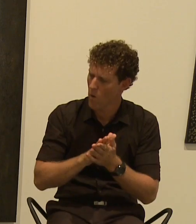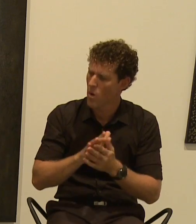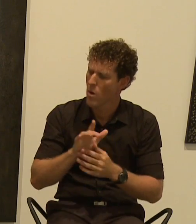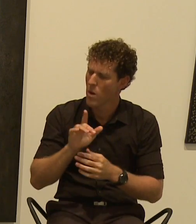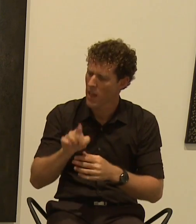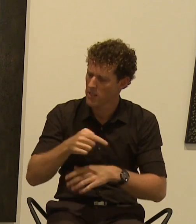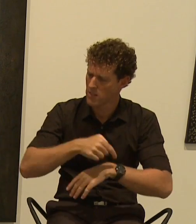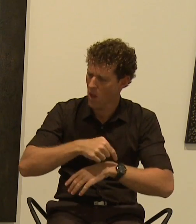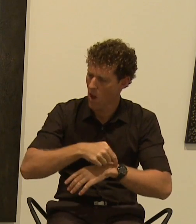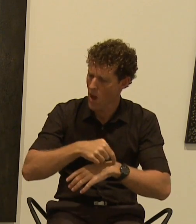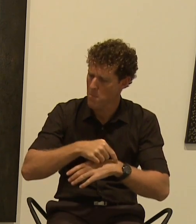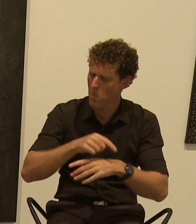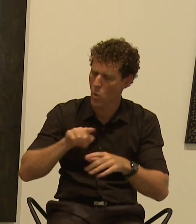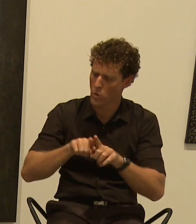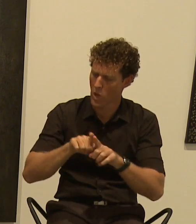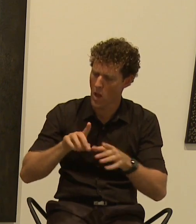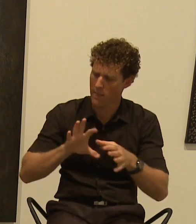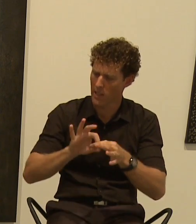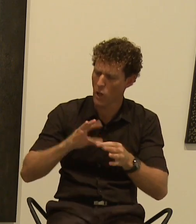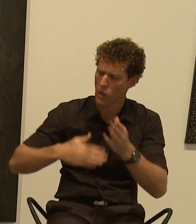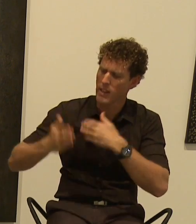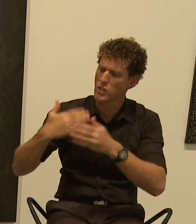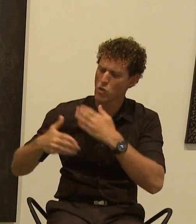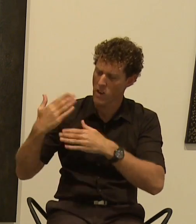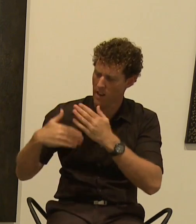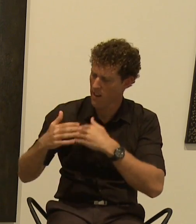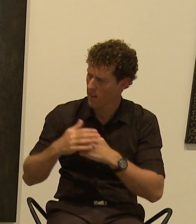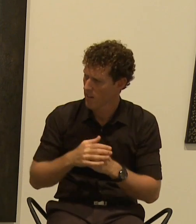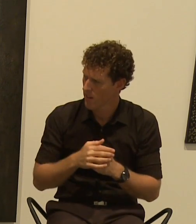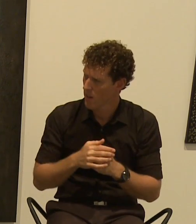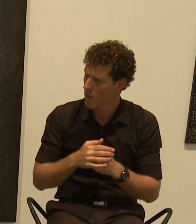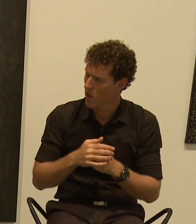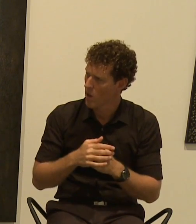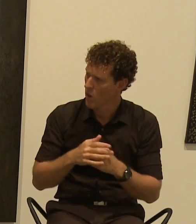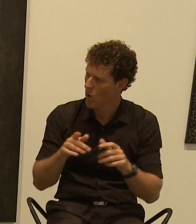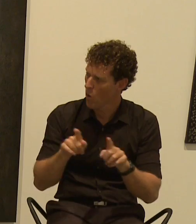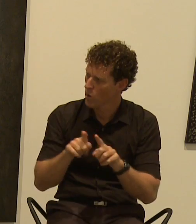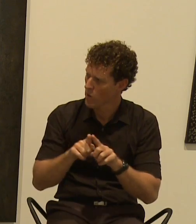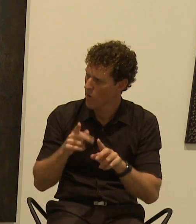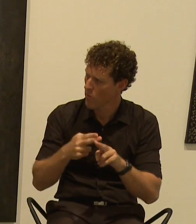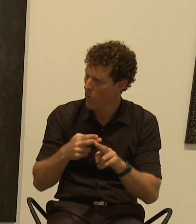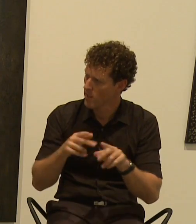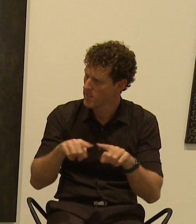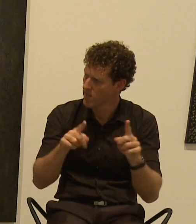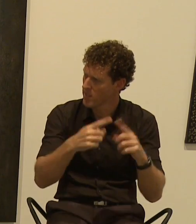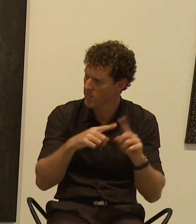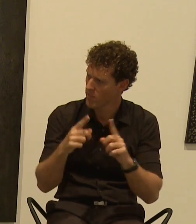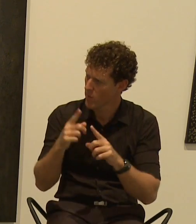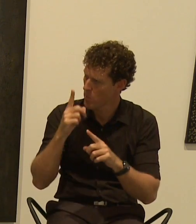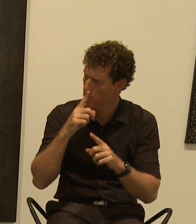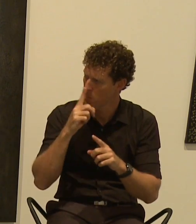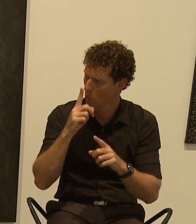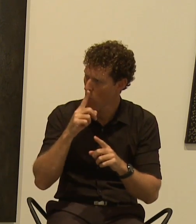that time in our history, with the with Cook coming out in the first